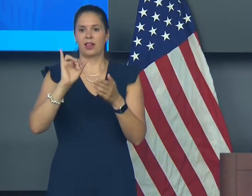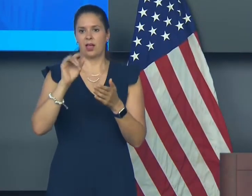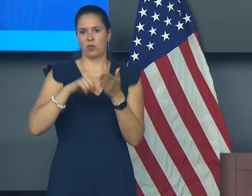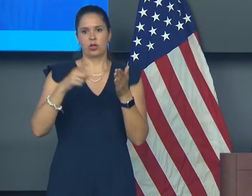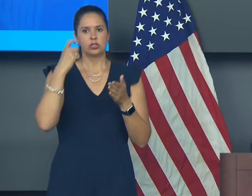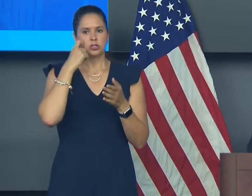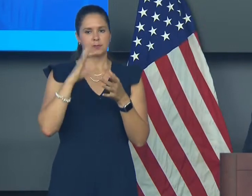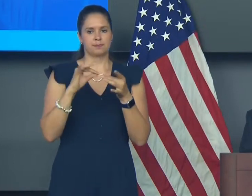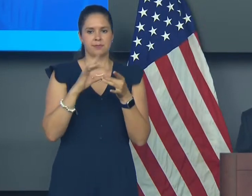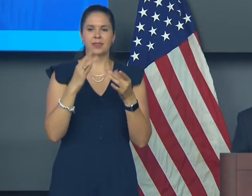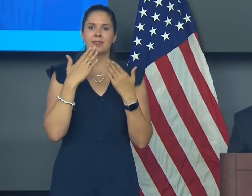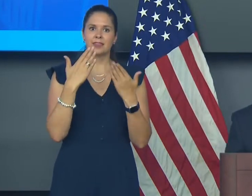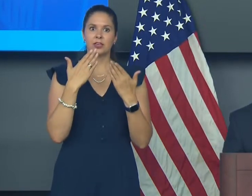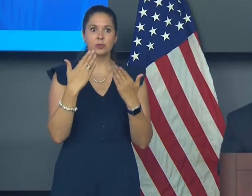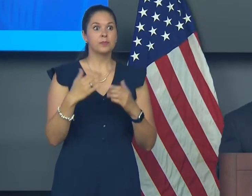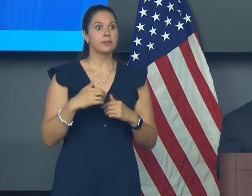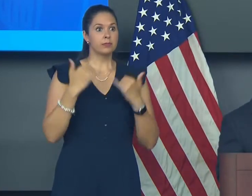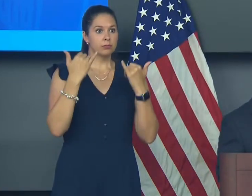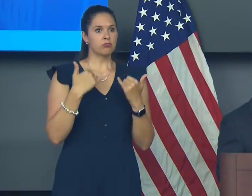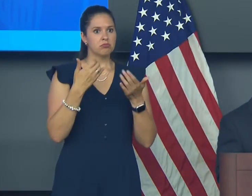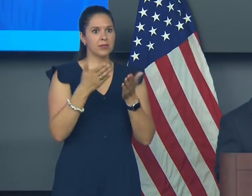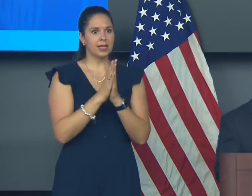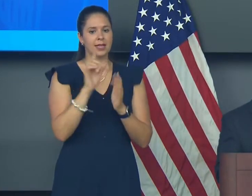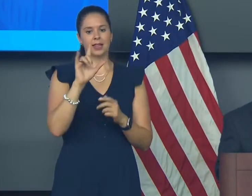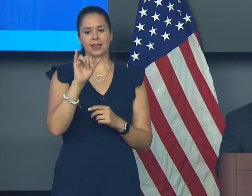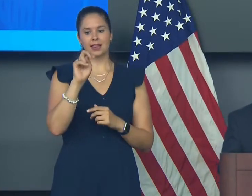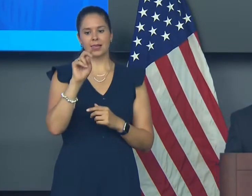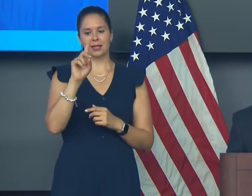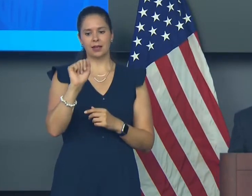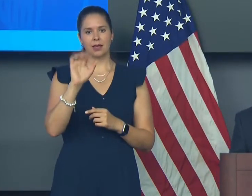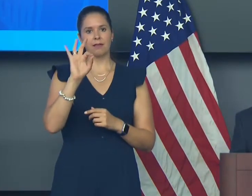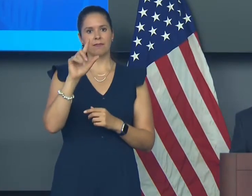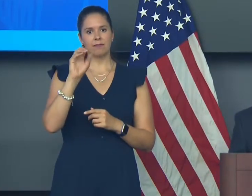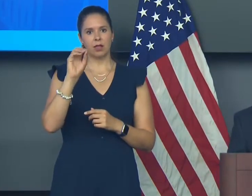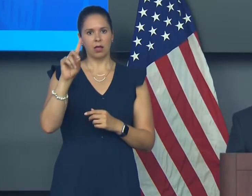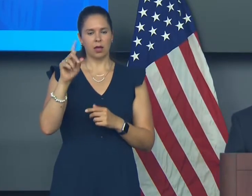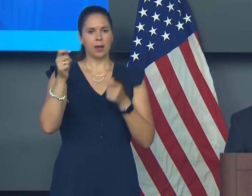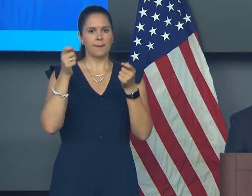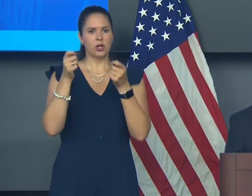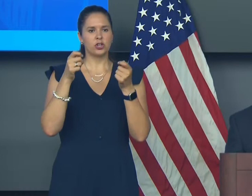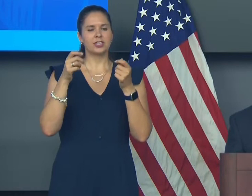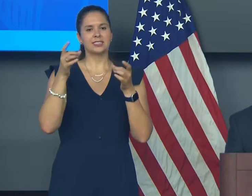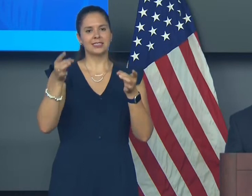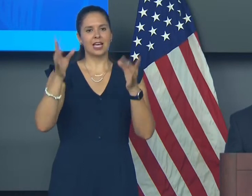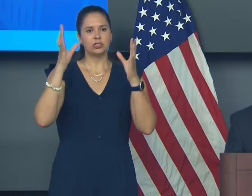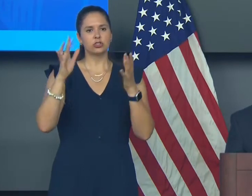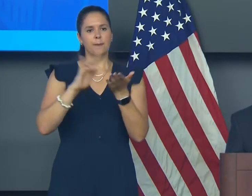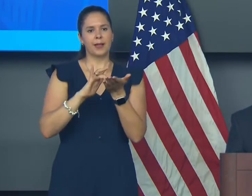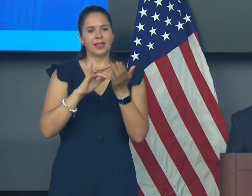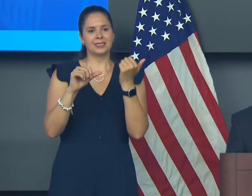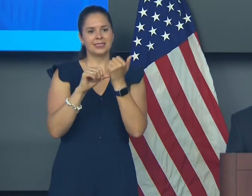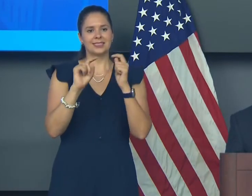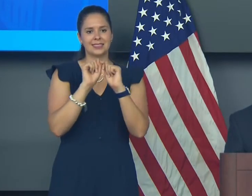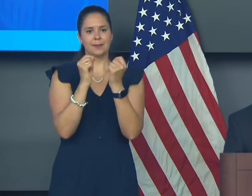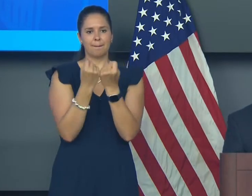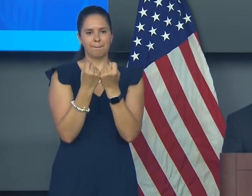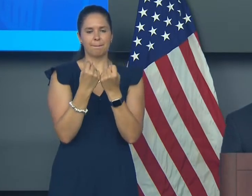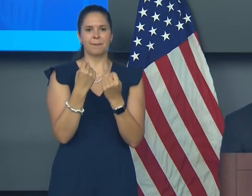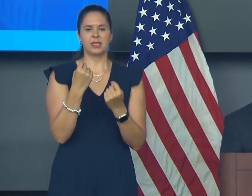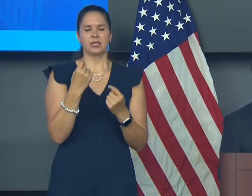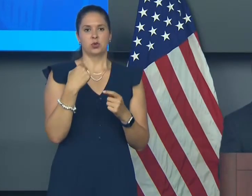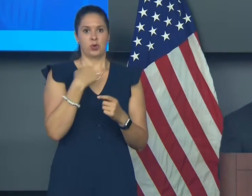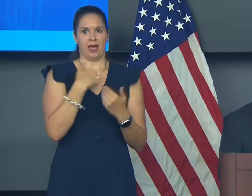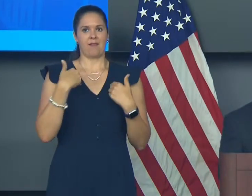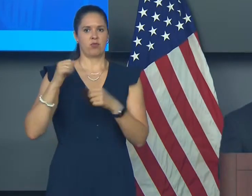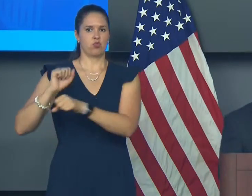Thank you. I think at this point, I'd like to ask Commander Flood, commander of the Disaster Medical Assistance Team that we have on the ground right now, to come up